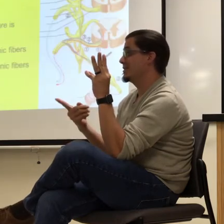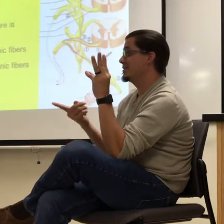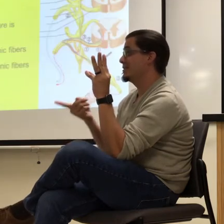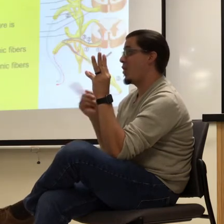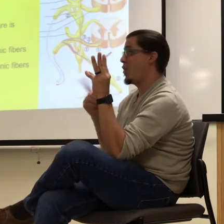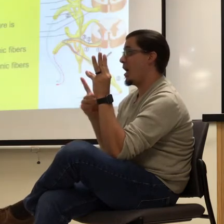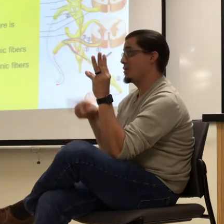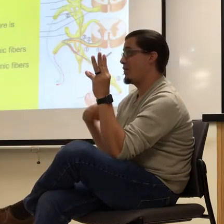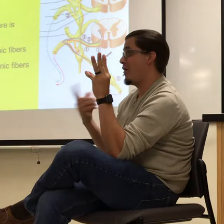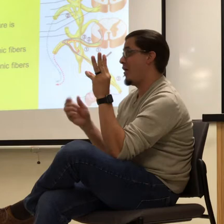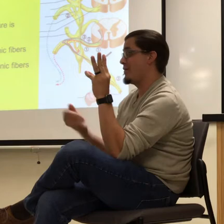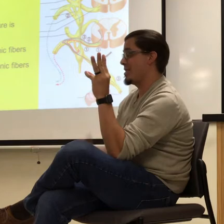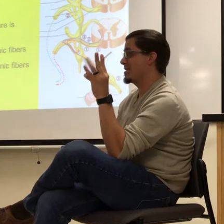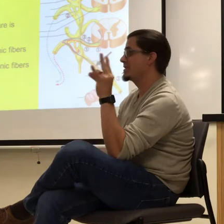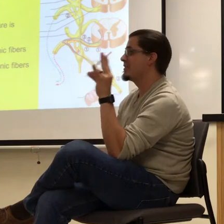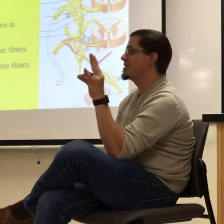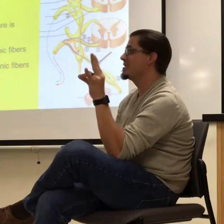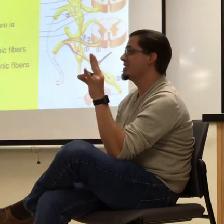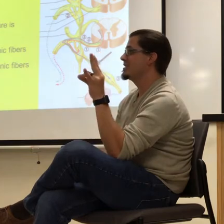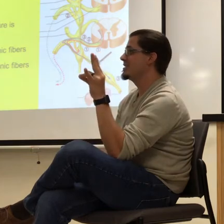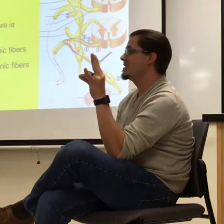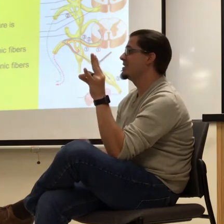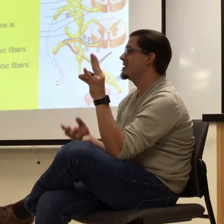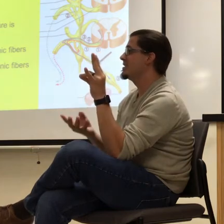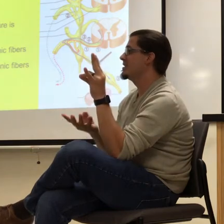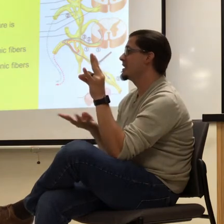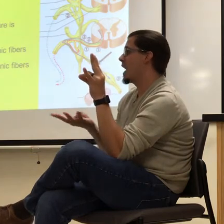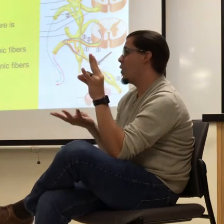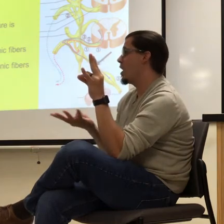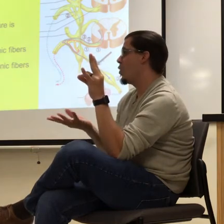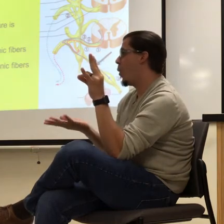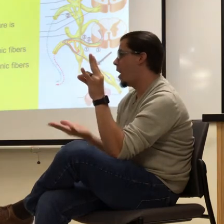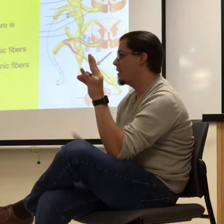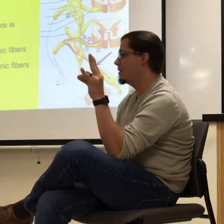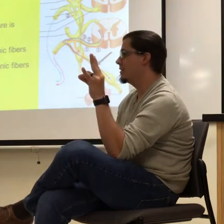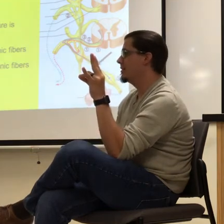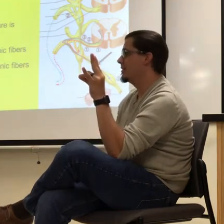On number seven, this structure is carrying, fill in the blank,